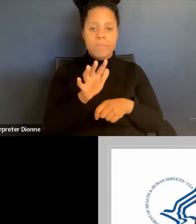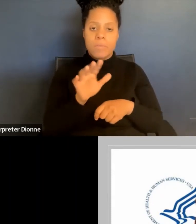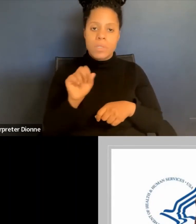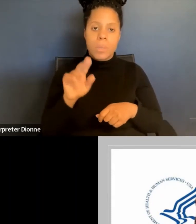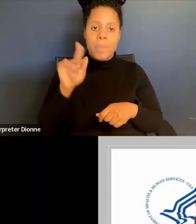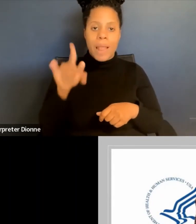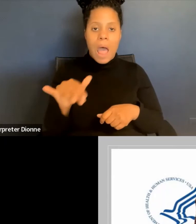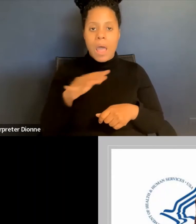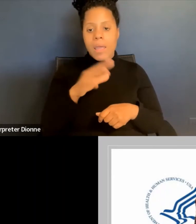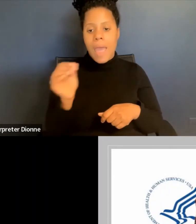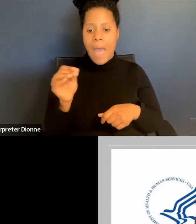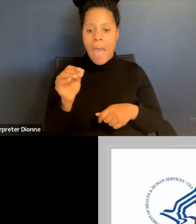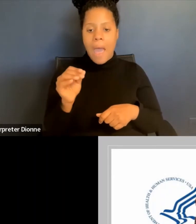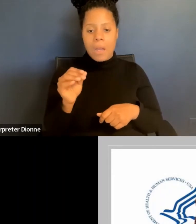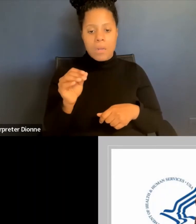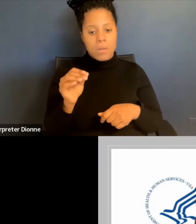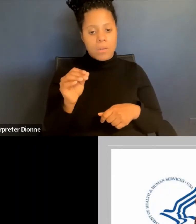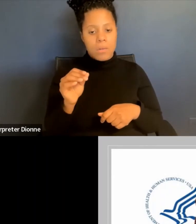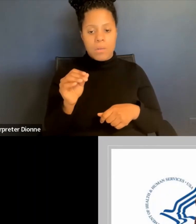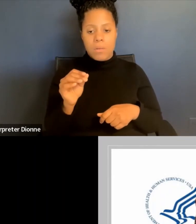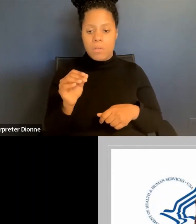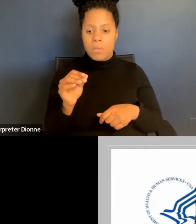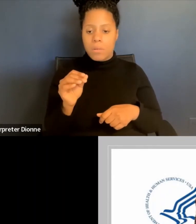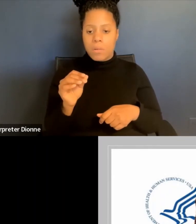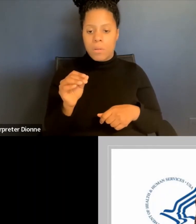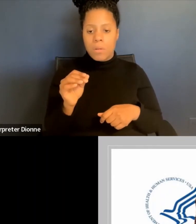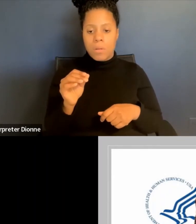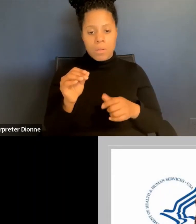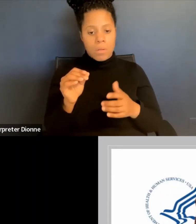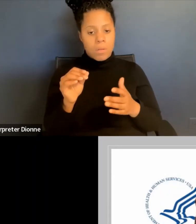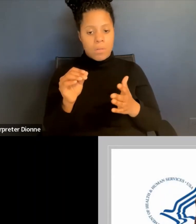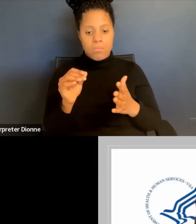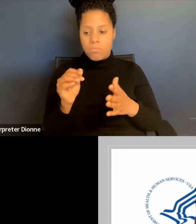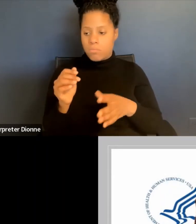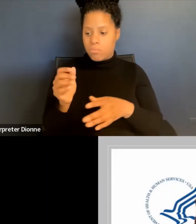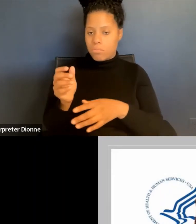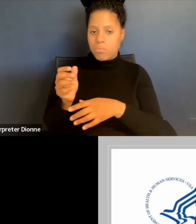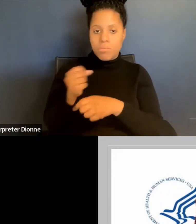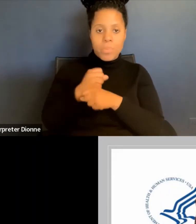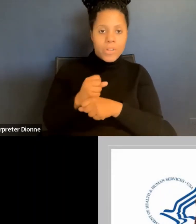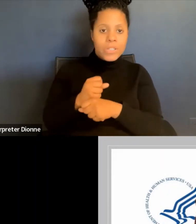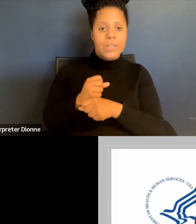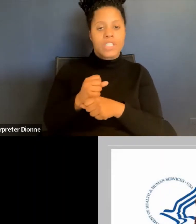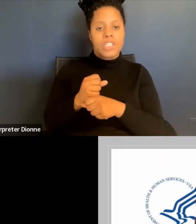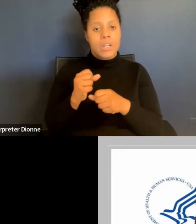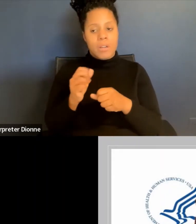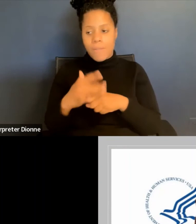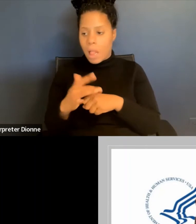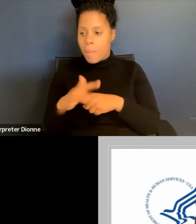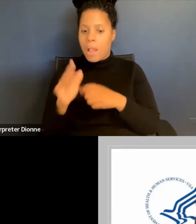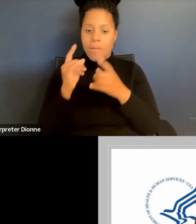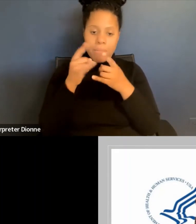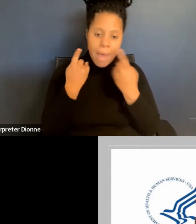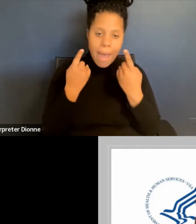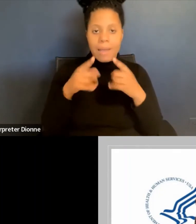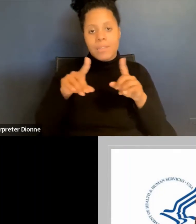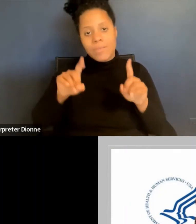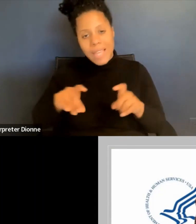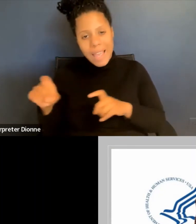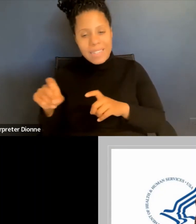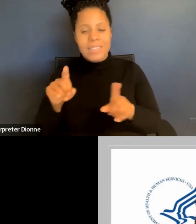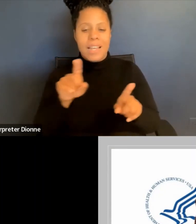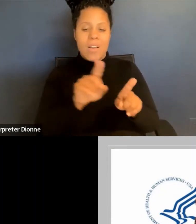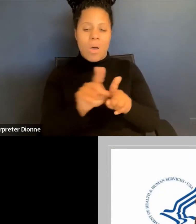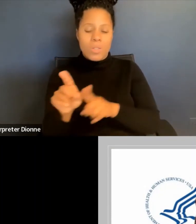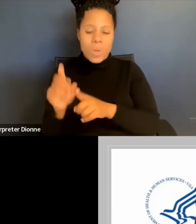production available. And we, on our end, are also really encouraging health centers to, think about the cyclical nature of COVID